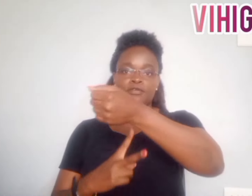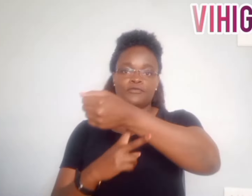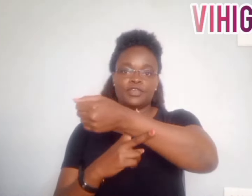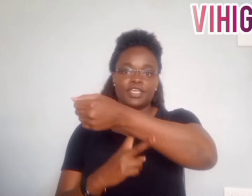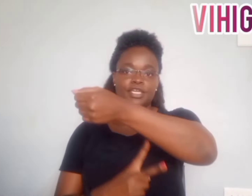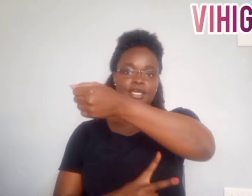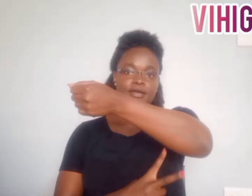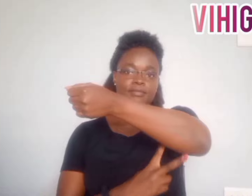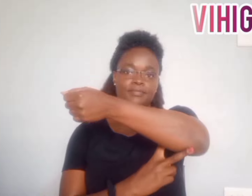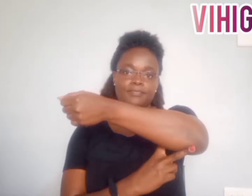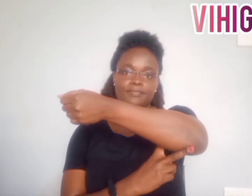Vihiga.